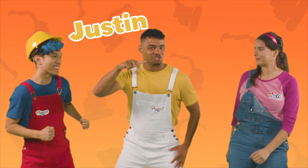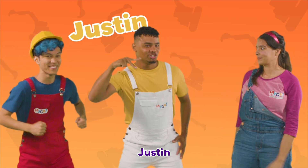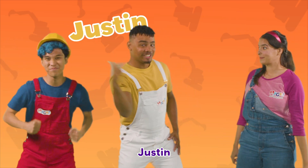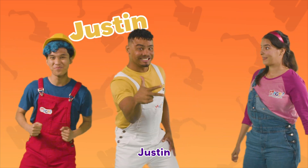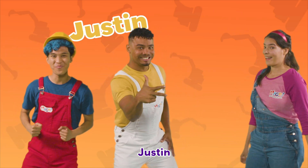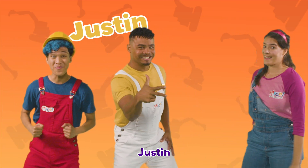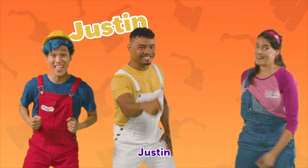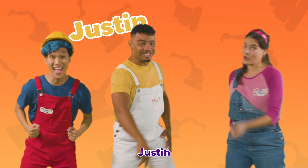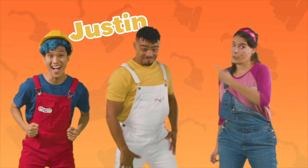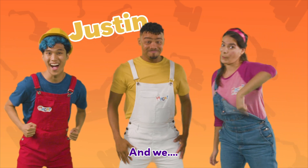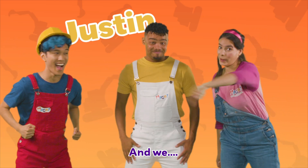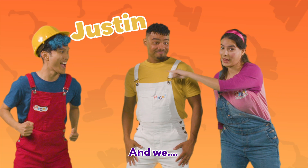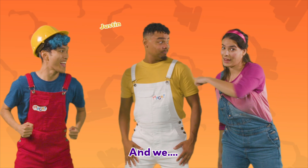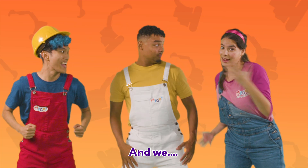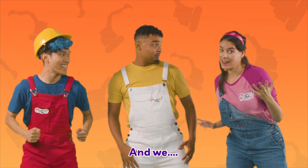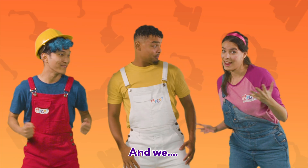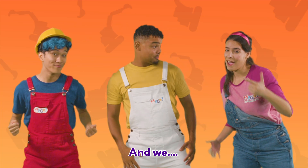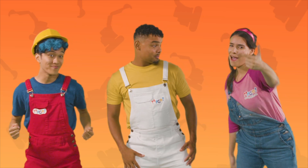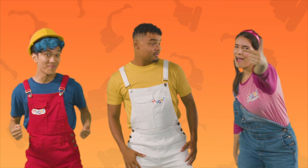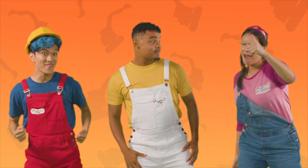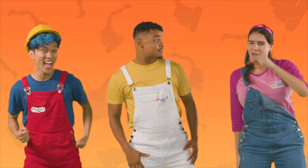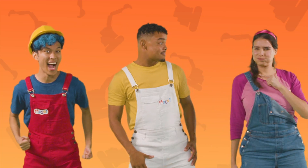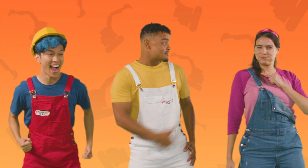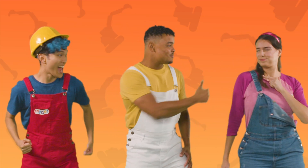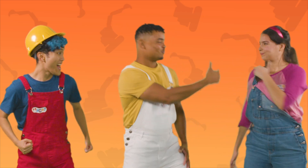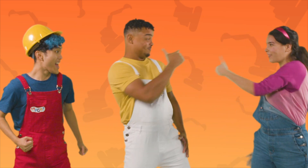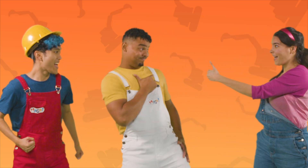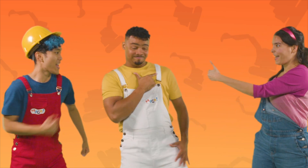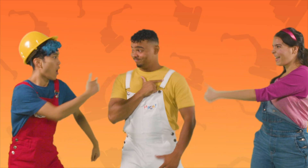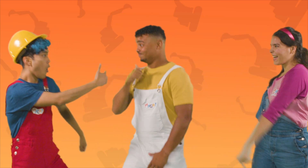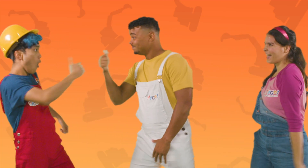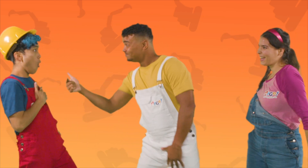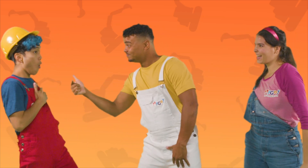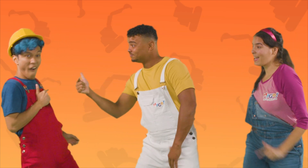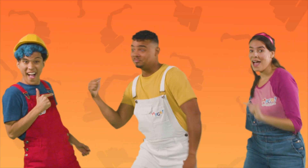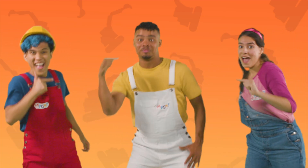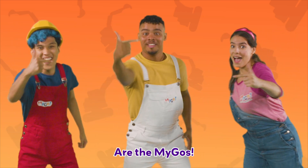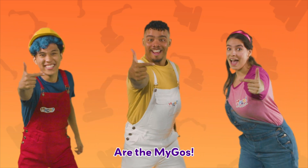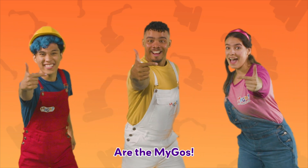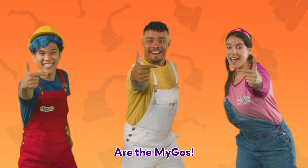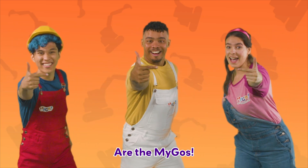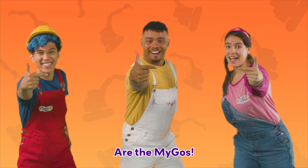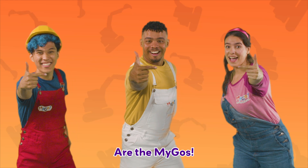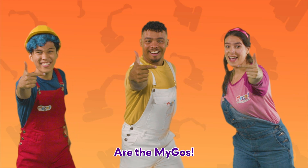Justin. And we are the Midos.